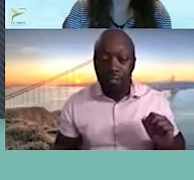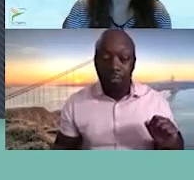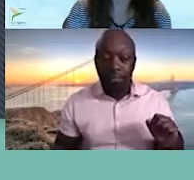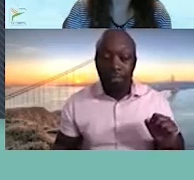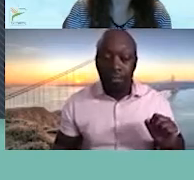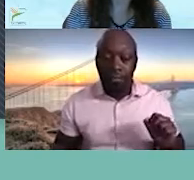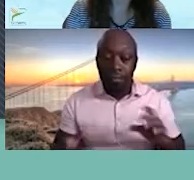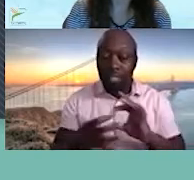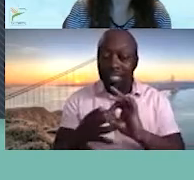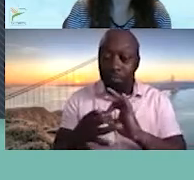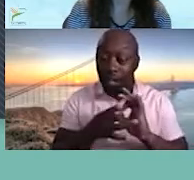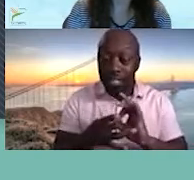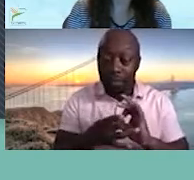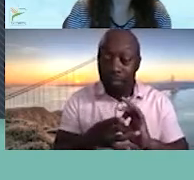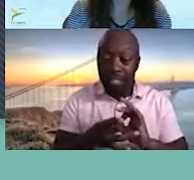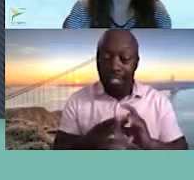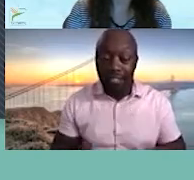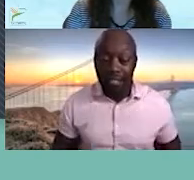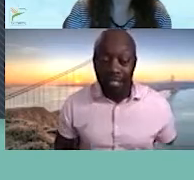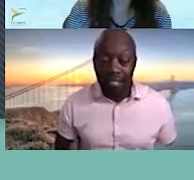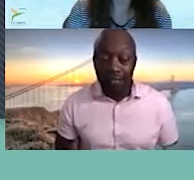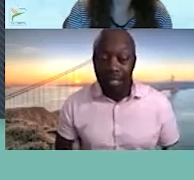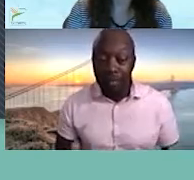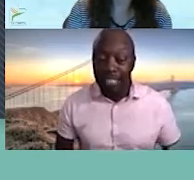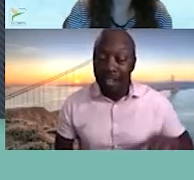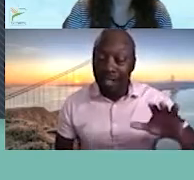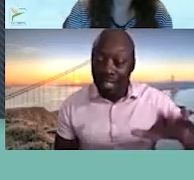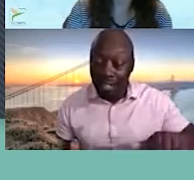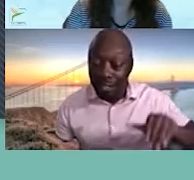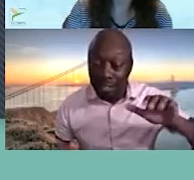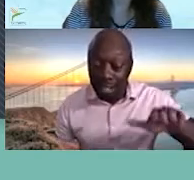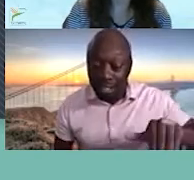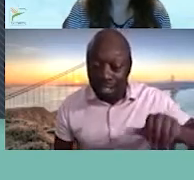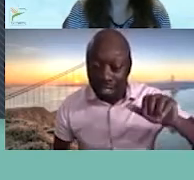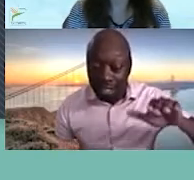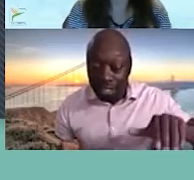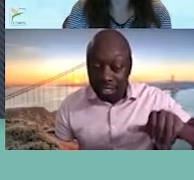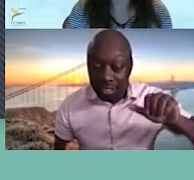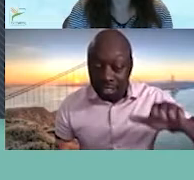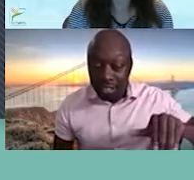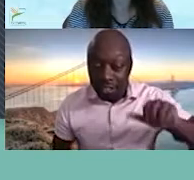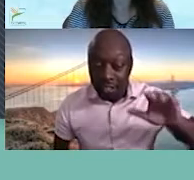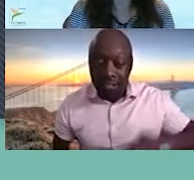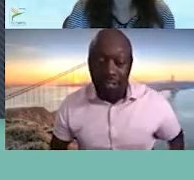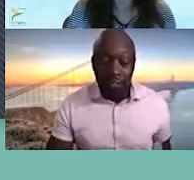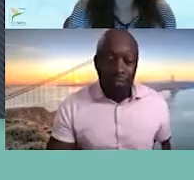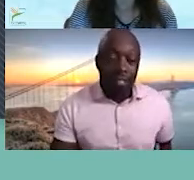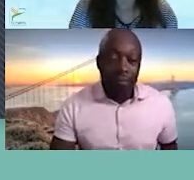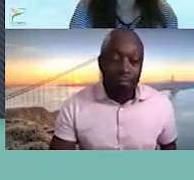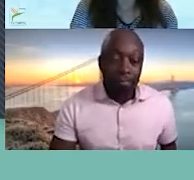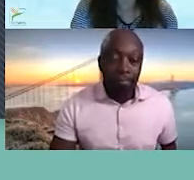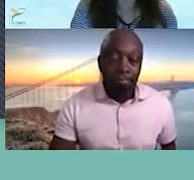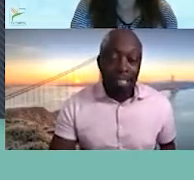it? What if that's a bonding moment that was missing out on, that you could have touched her